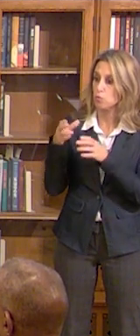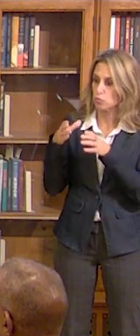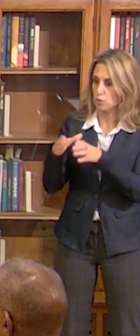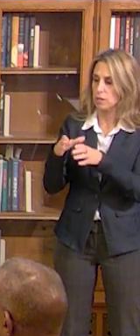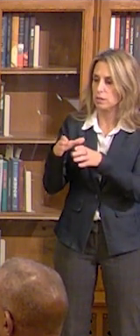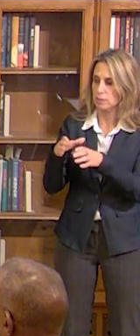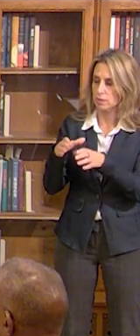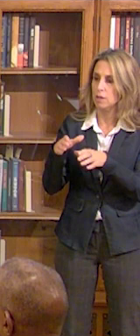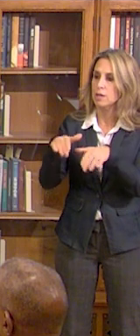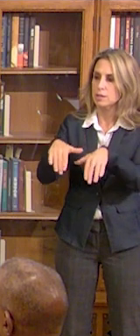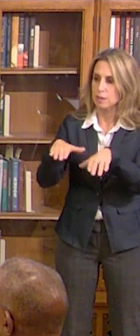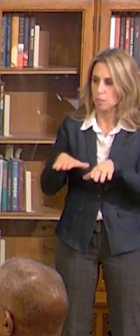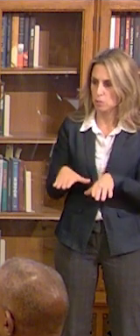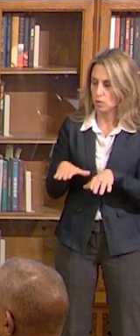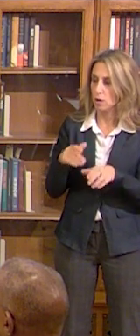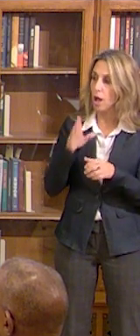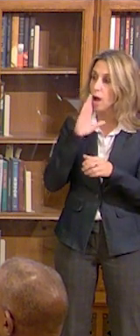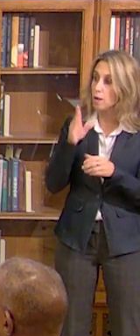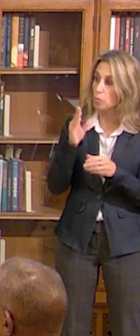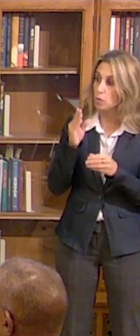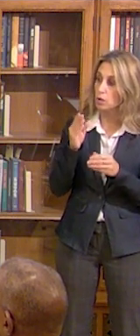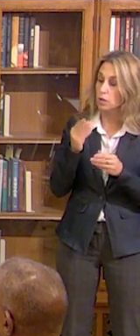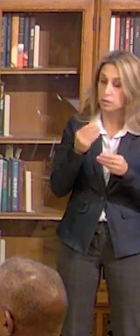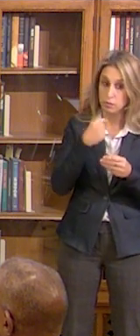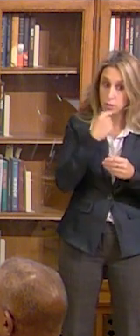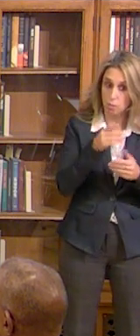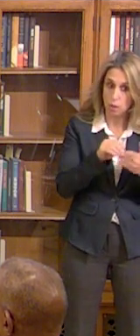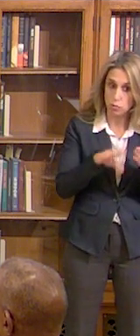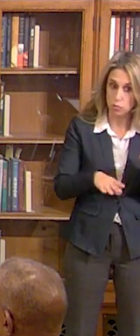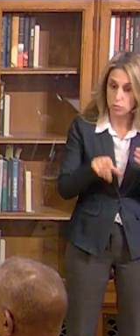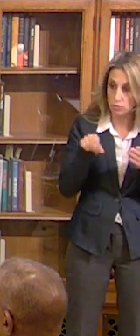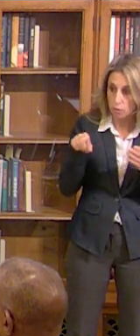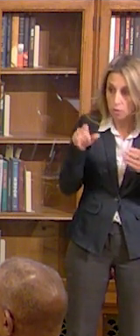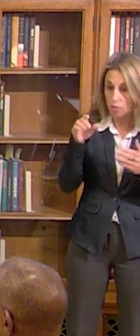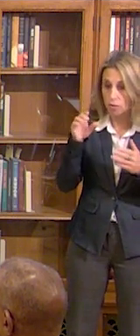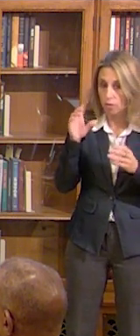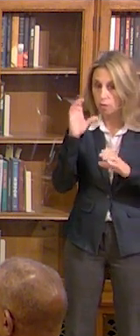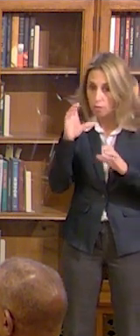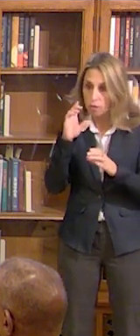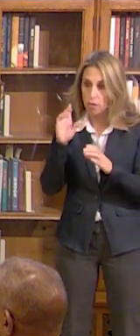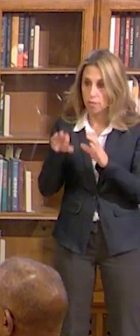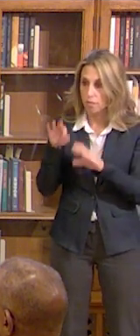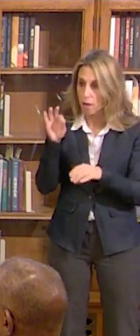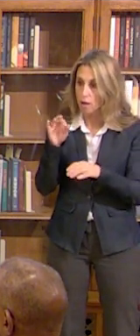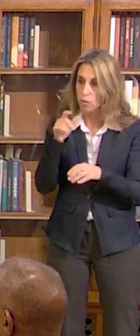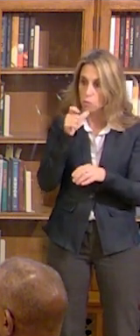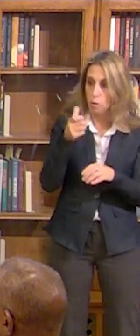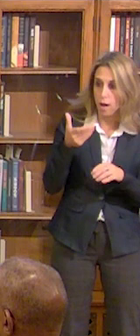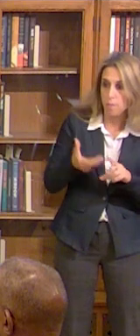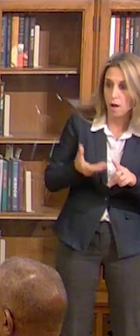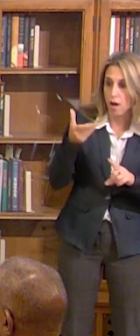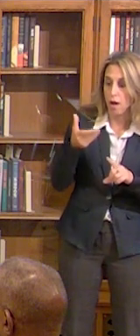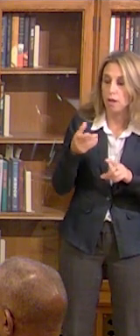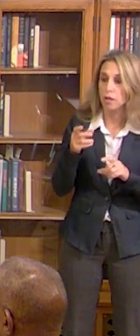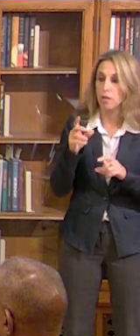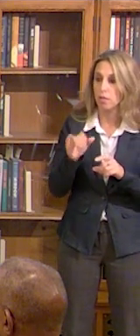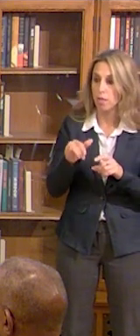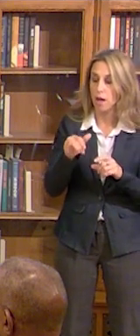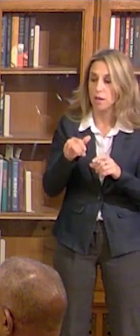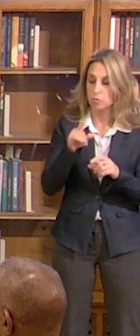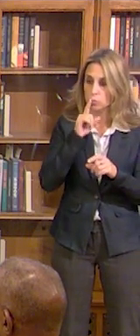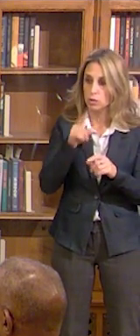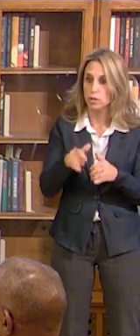and I give them places to find and you know who am I that kind of and really quite um